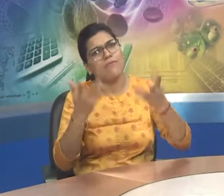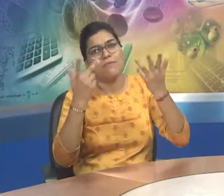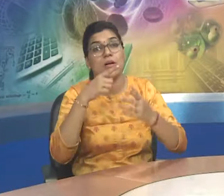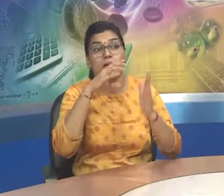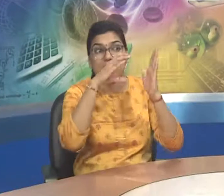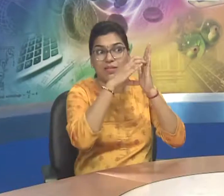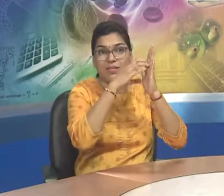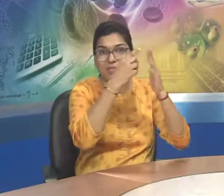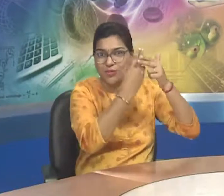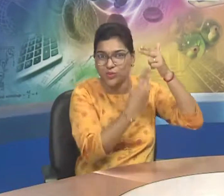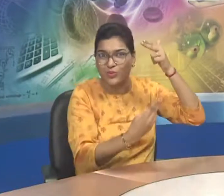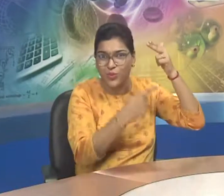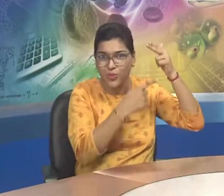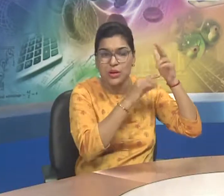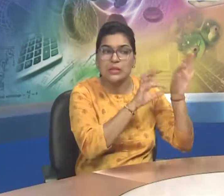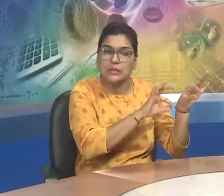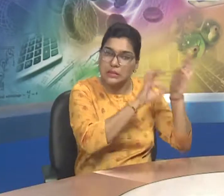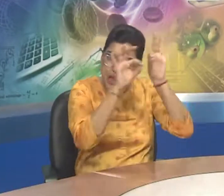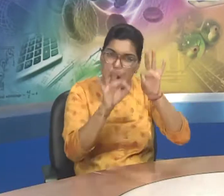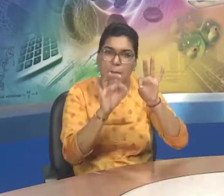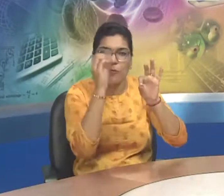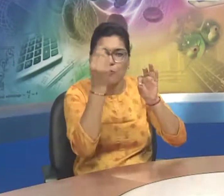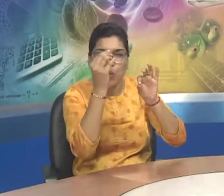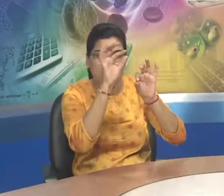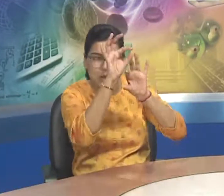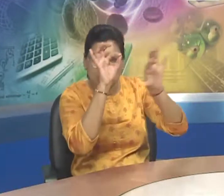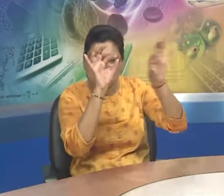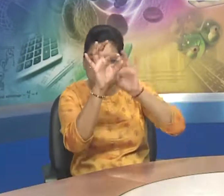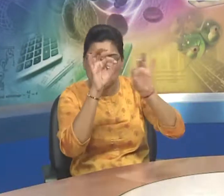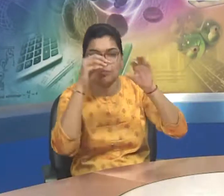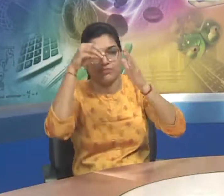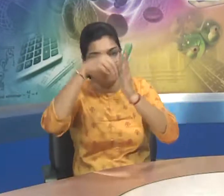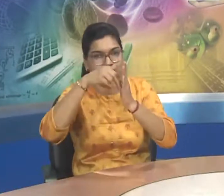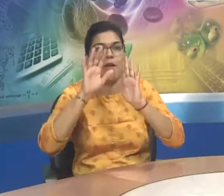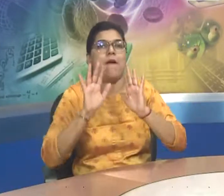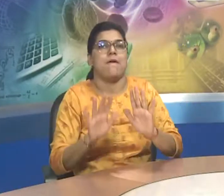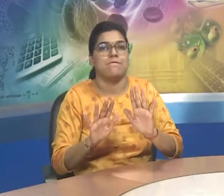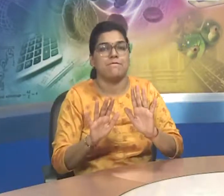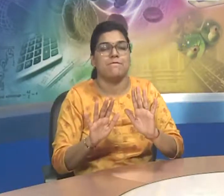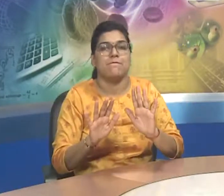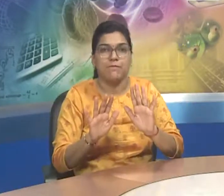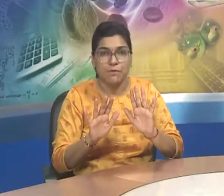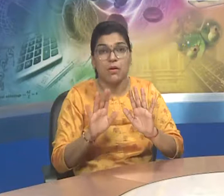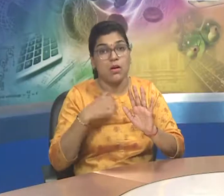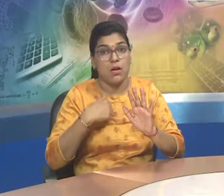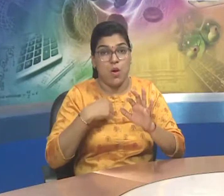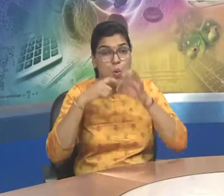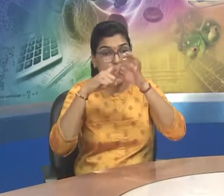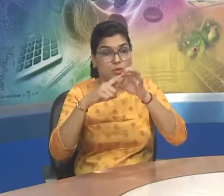passage. Find those words and write them in the blanks given.